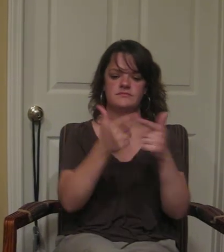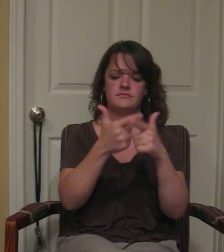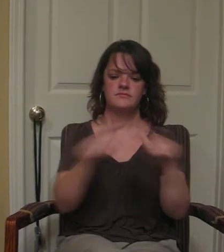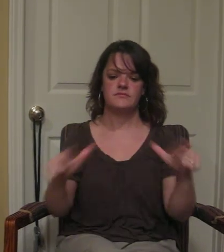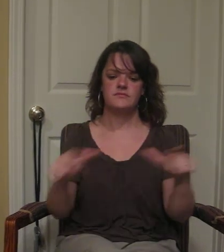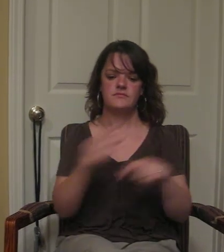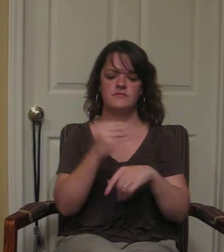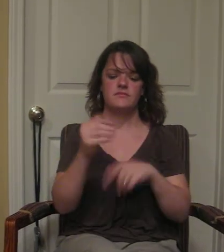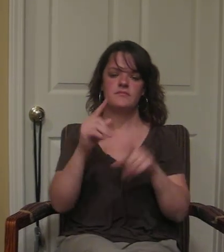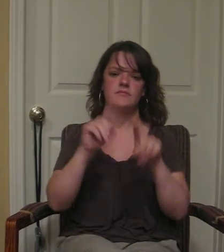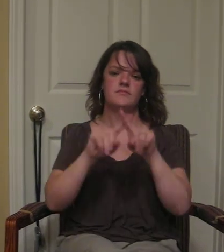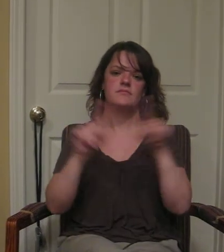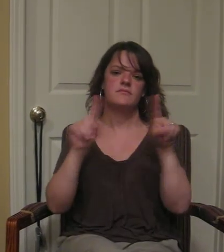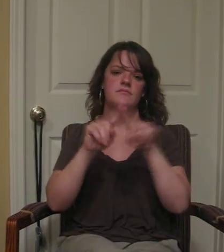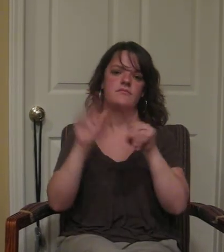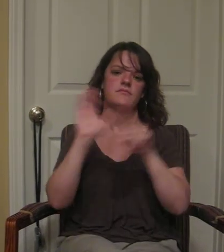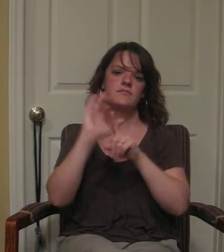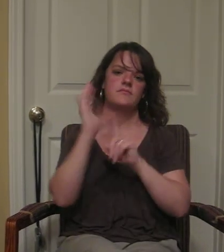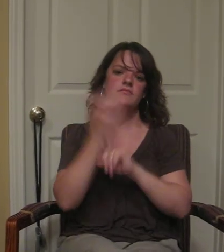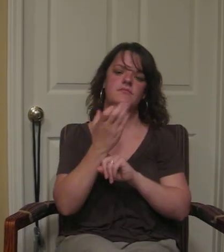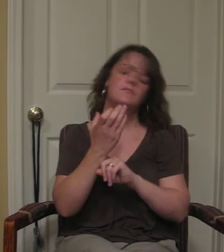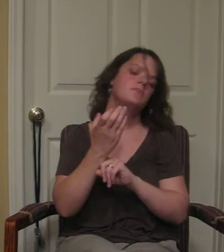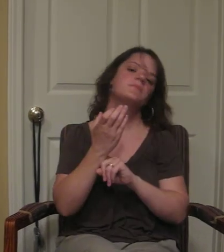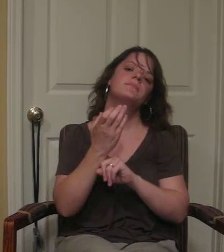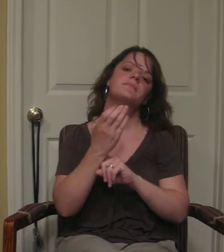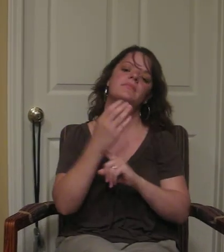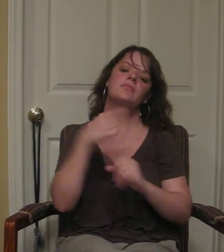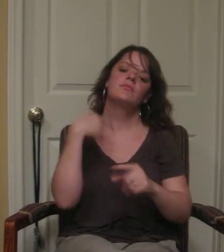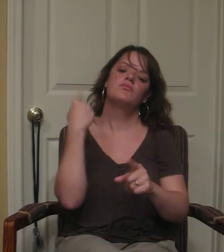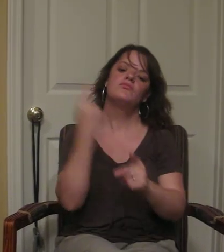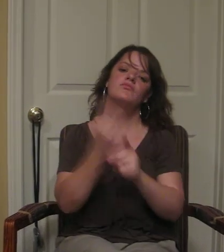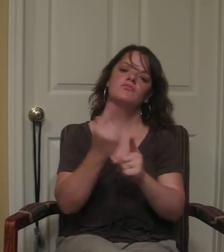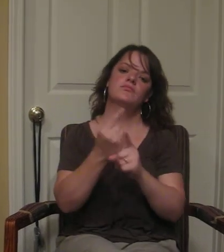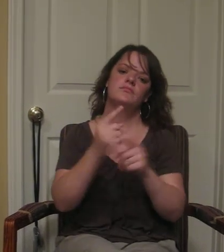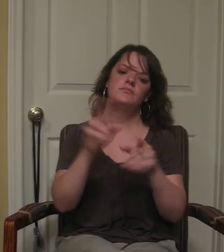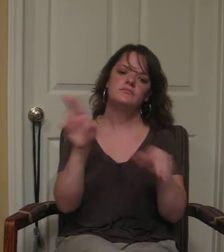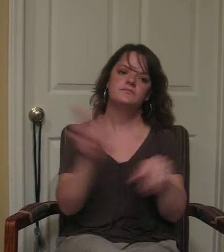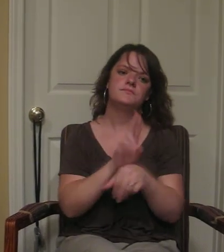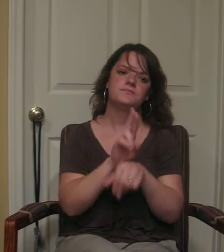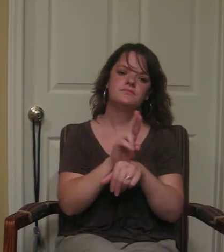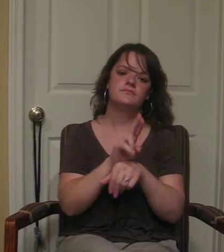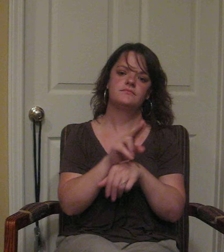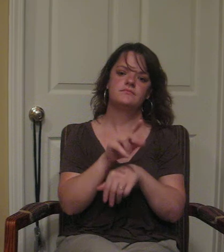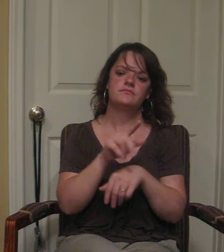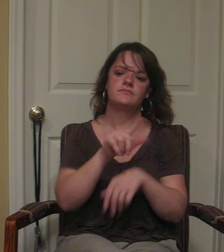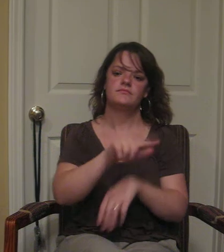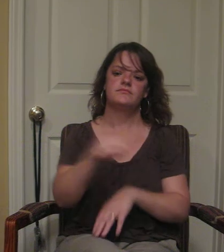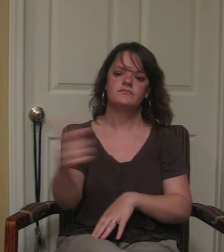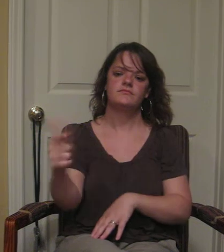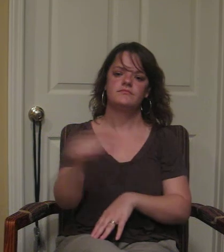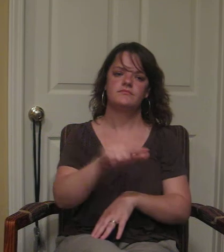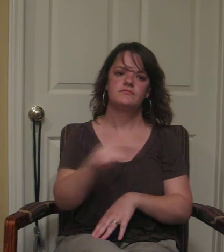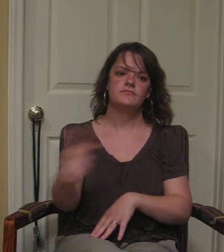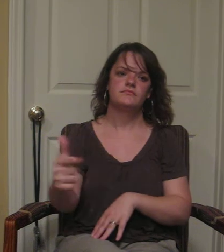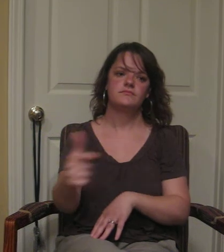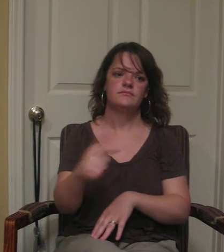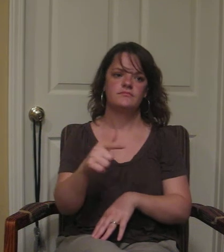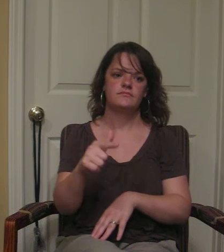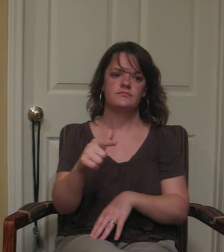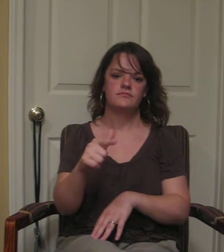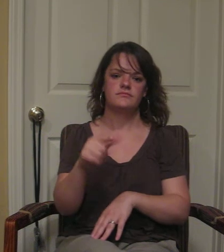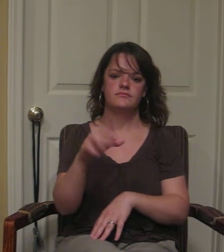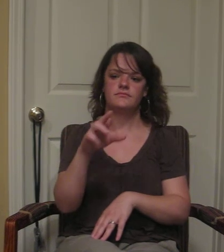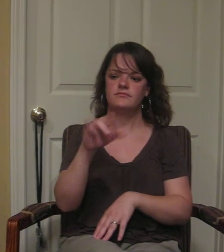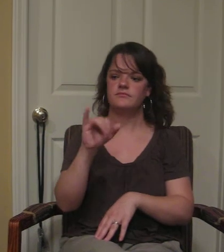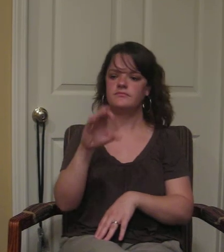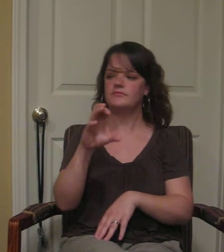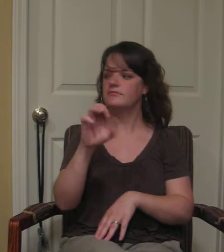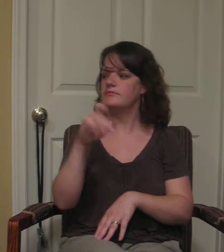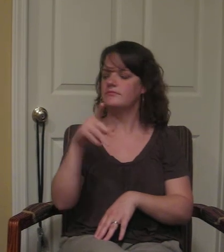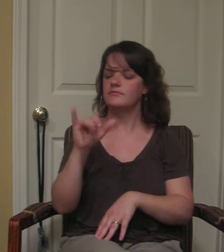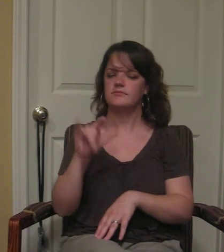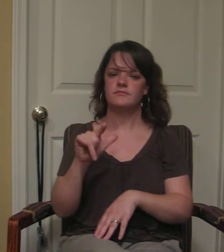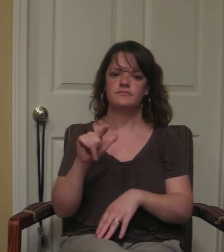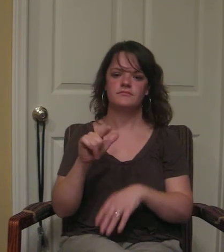cultures, and the proper use of turn taking, turn retaining, and reciprocal signals in each language.